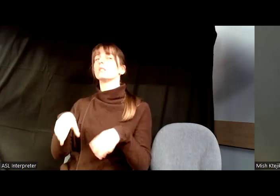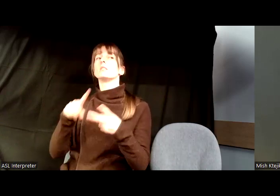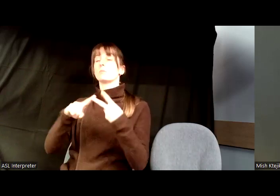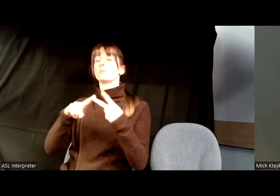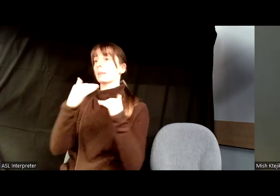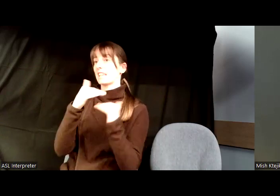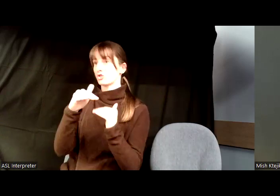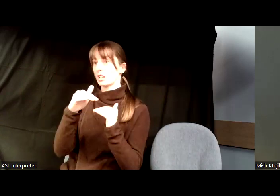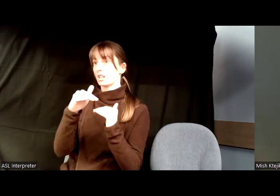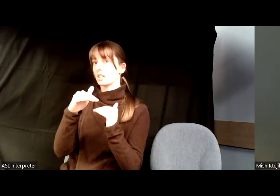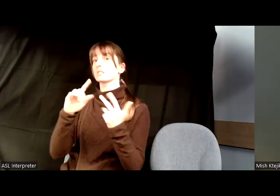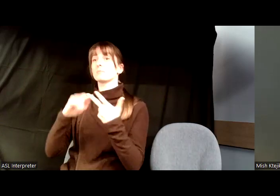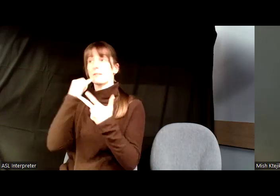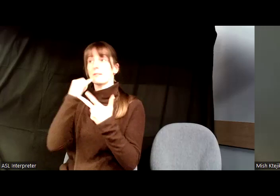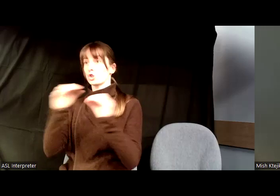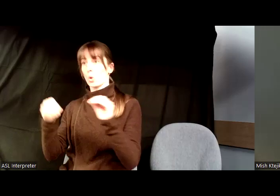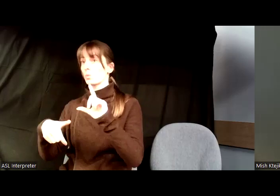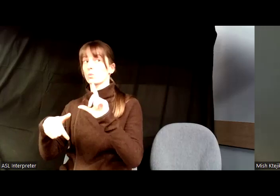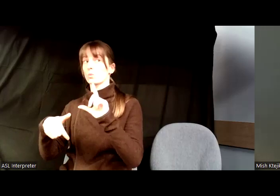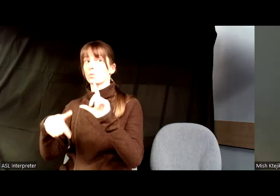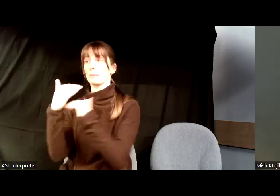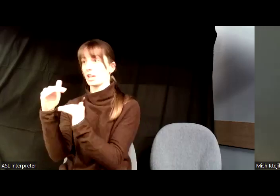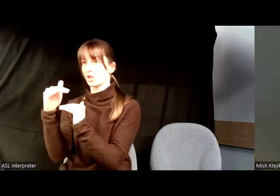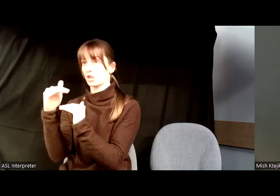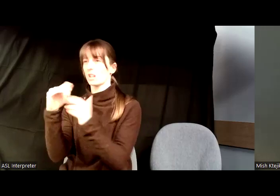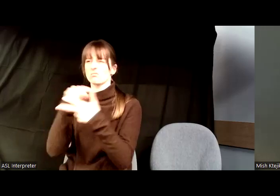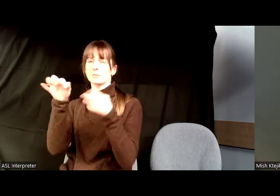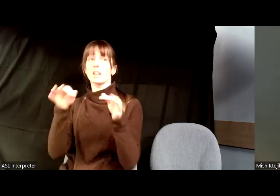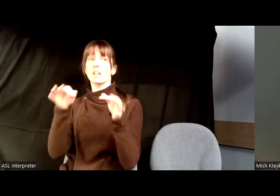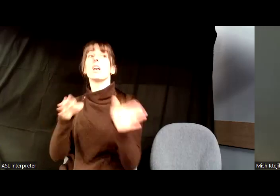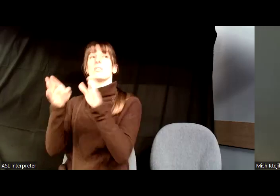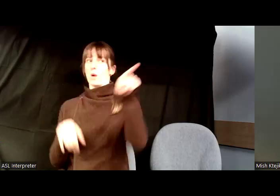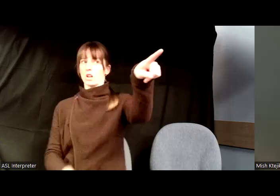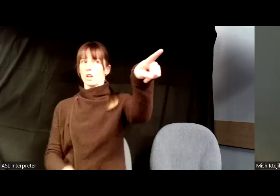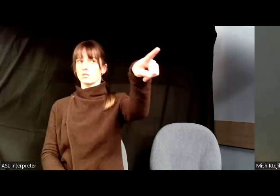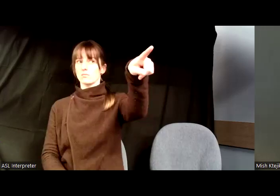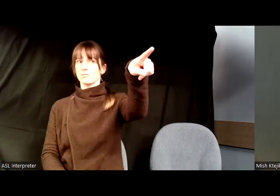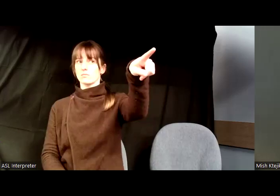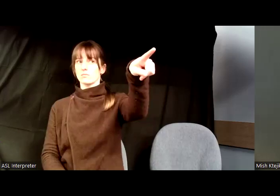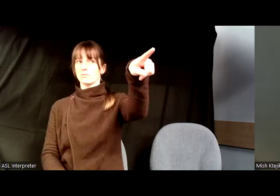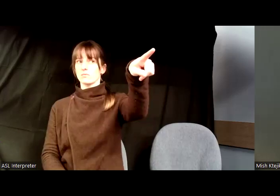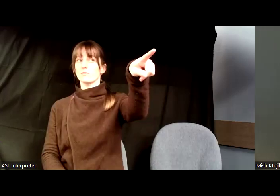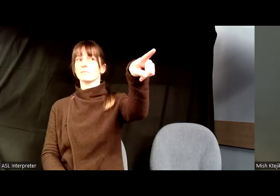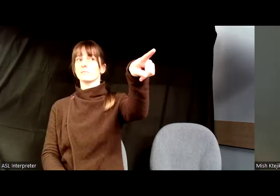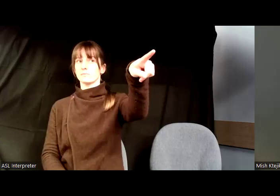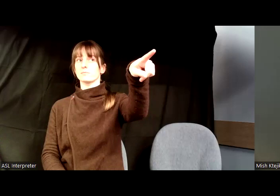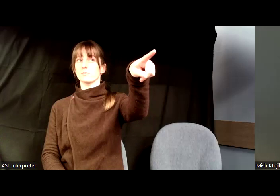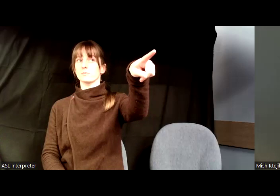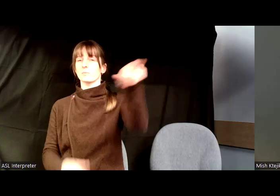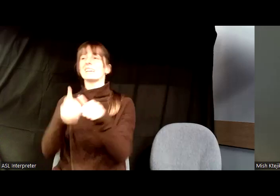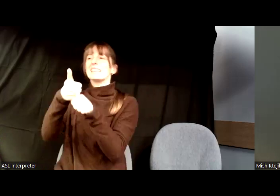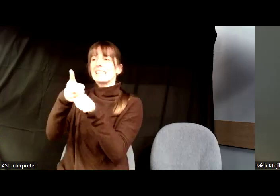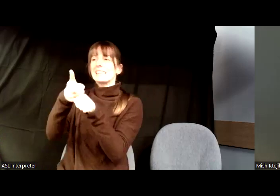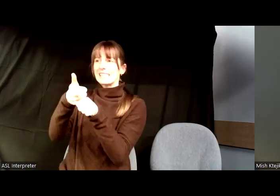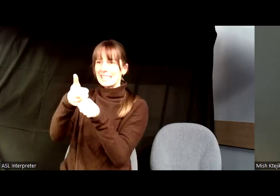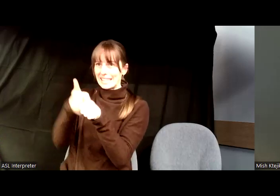And then the next one is each field of practice and what the rules have